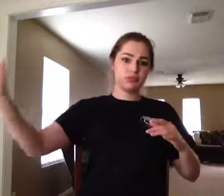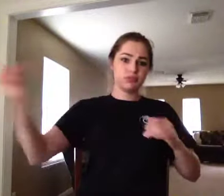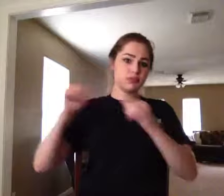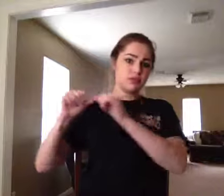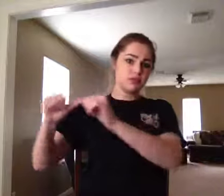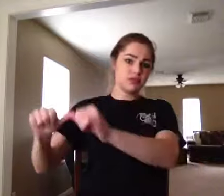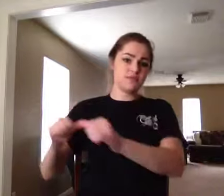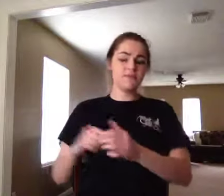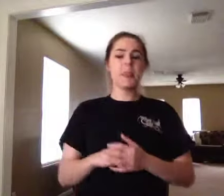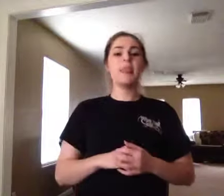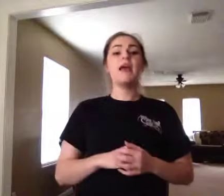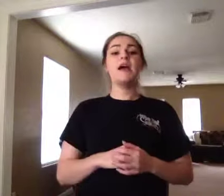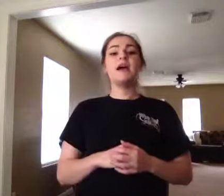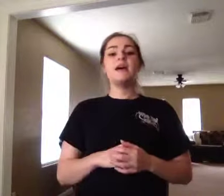Integers.